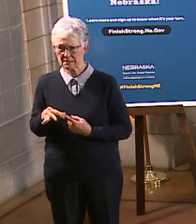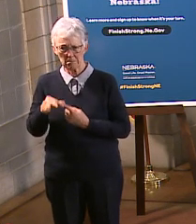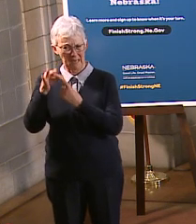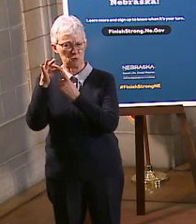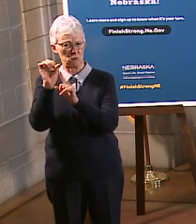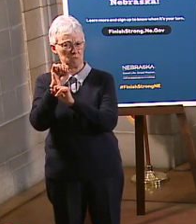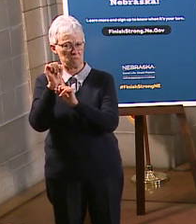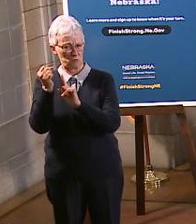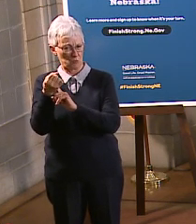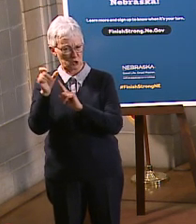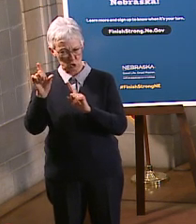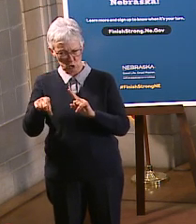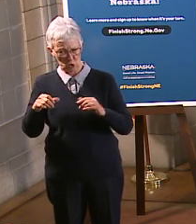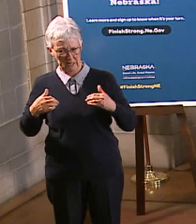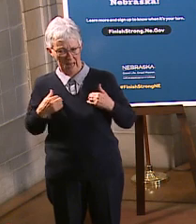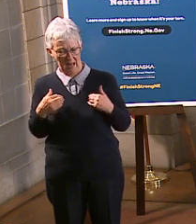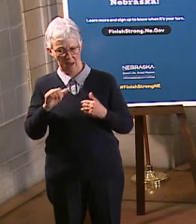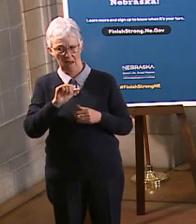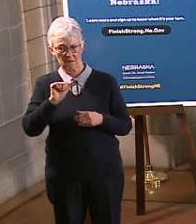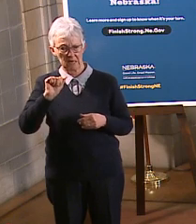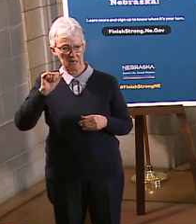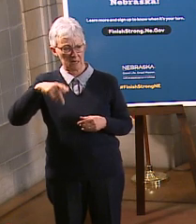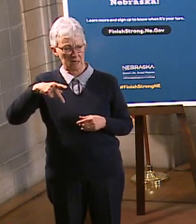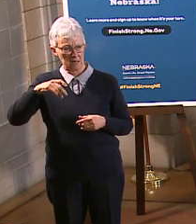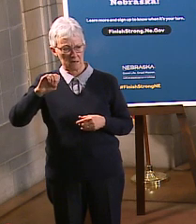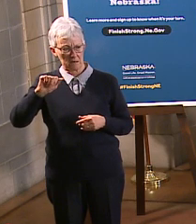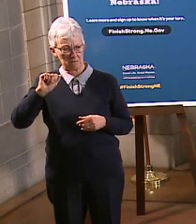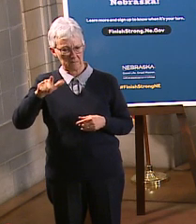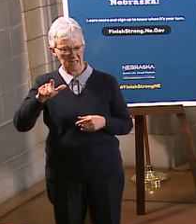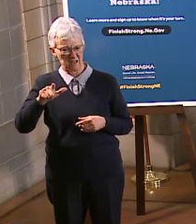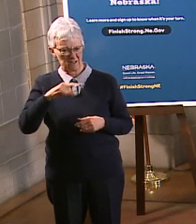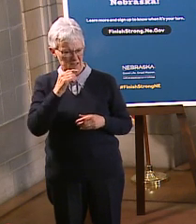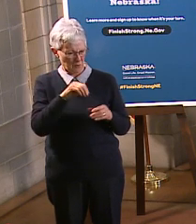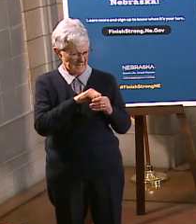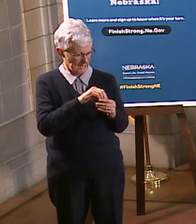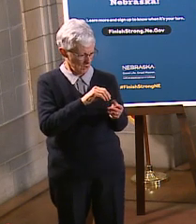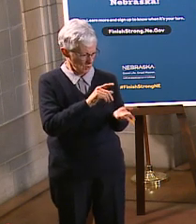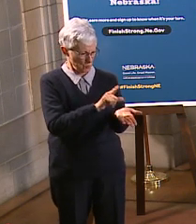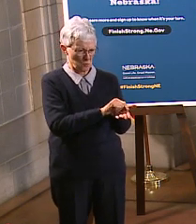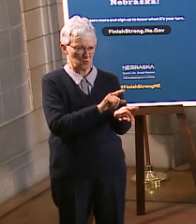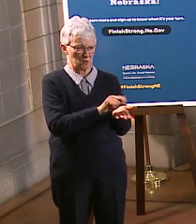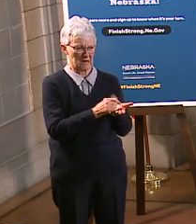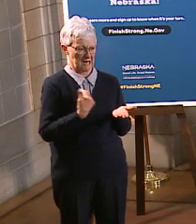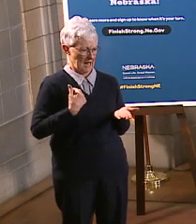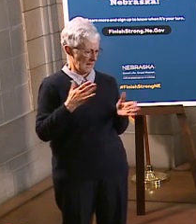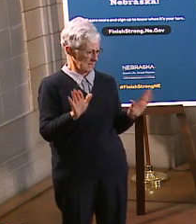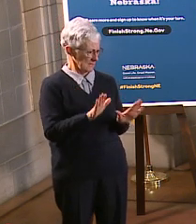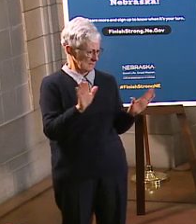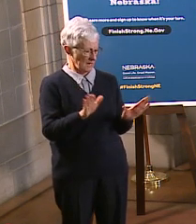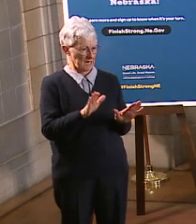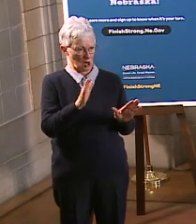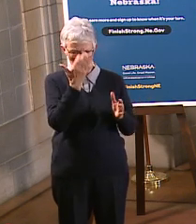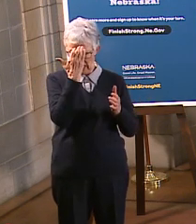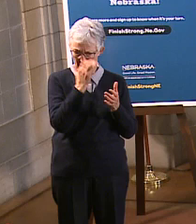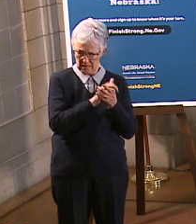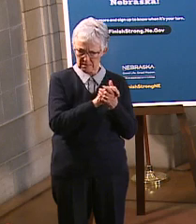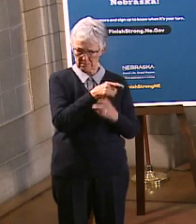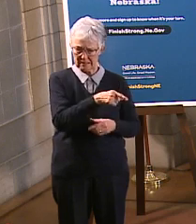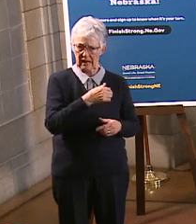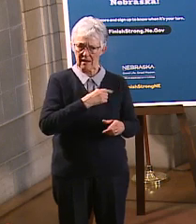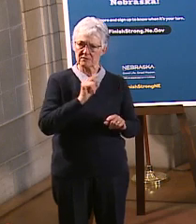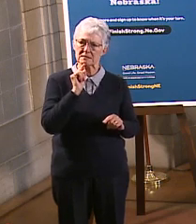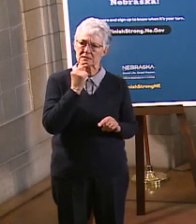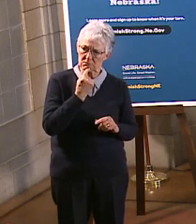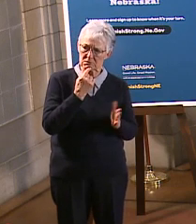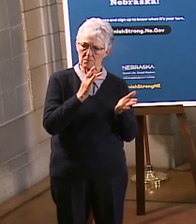got a husband who's got, serious medical issues, and she's staying home. Shouldn't there be some way for them